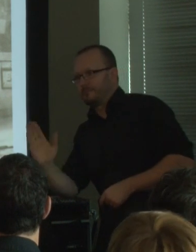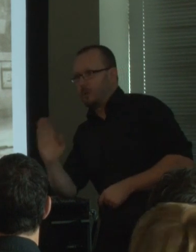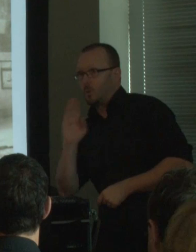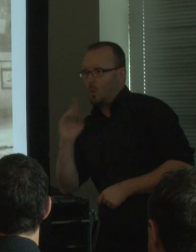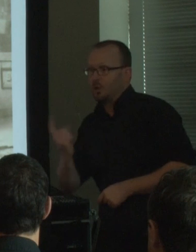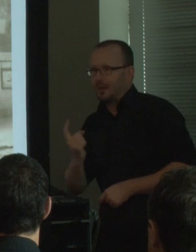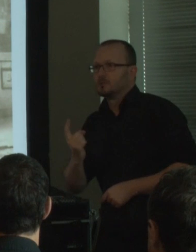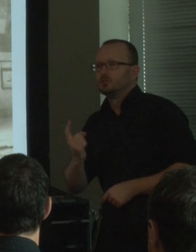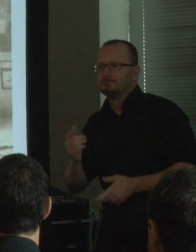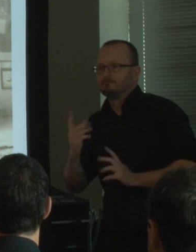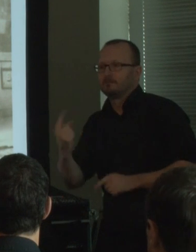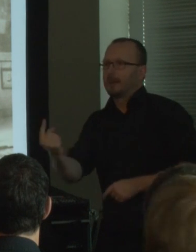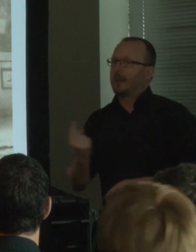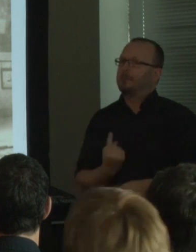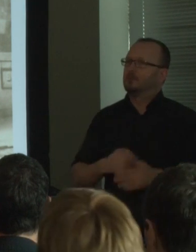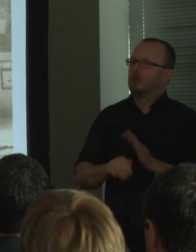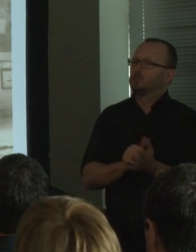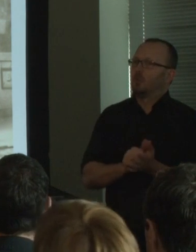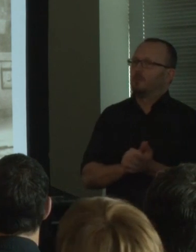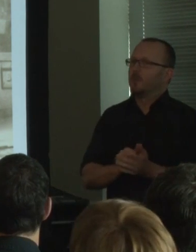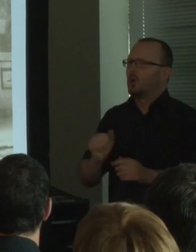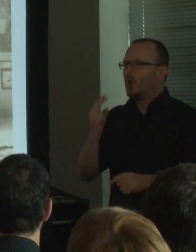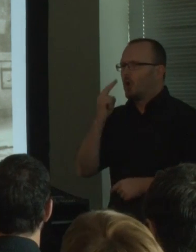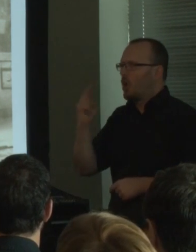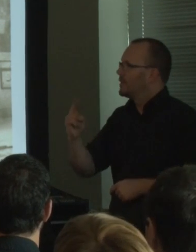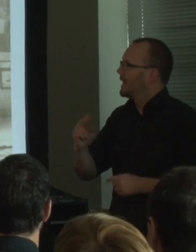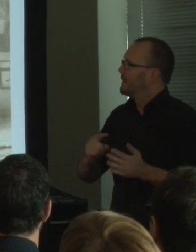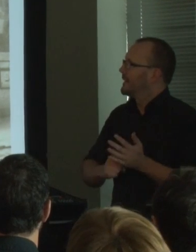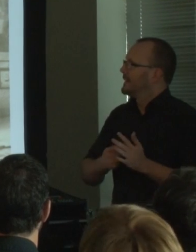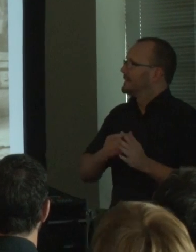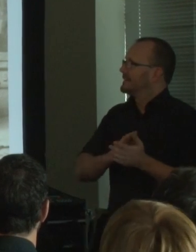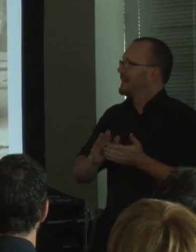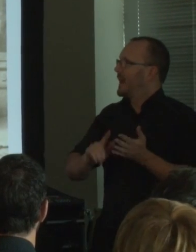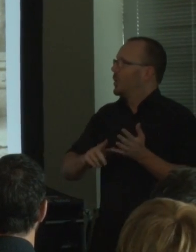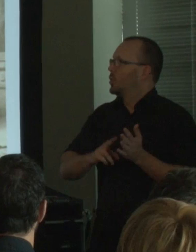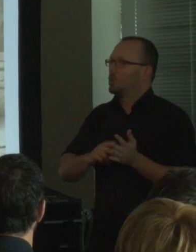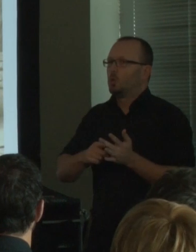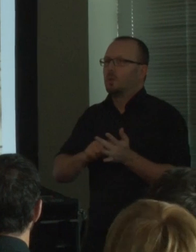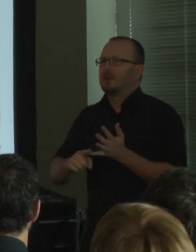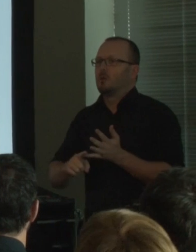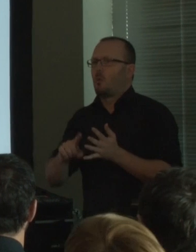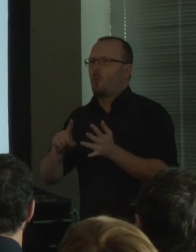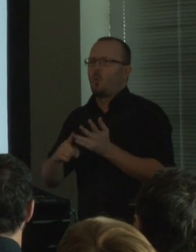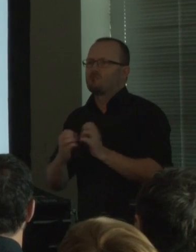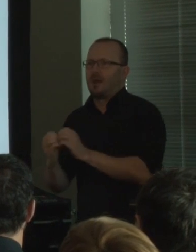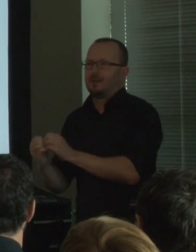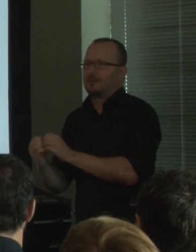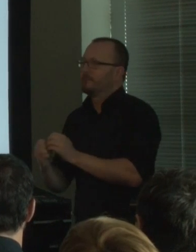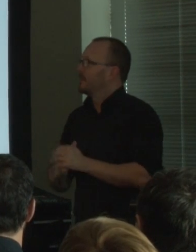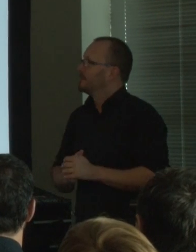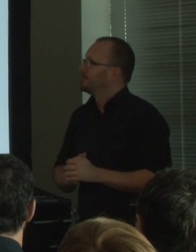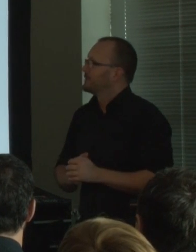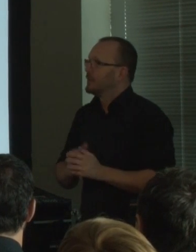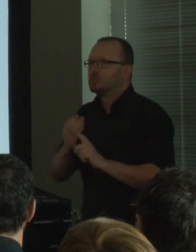into my store. Her name is Tahunui Oraki. She learned English